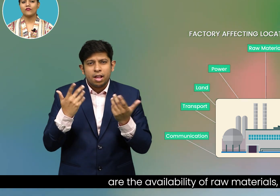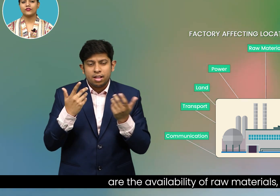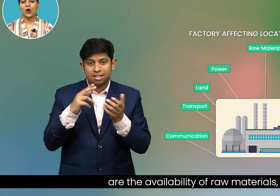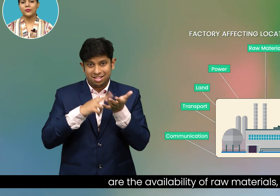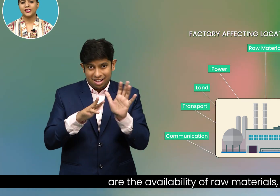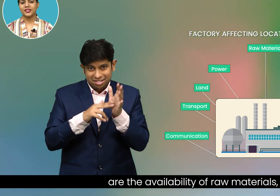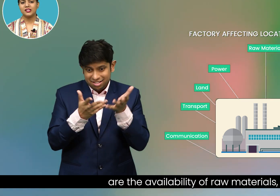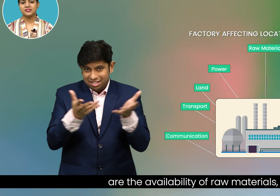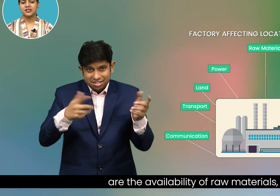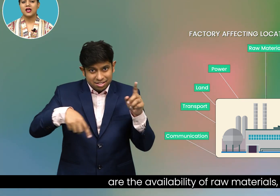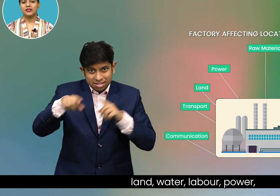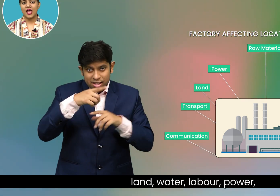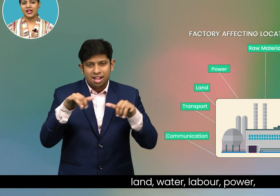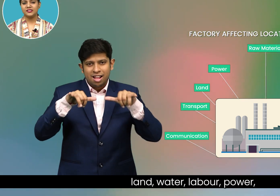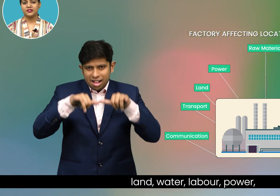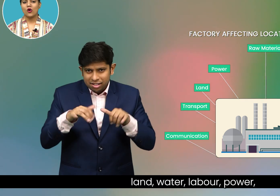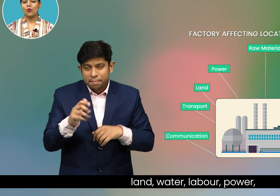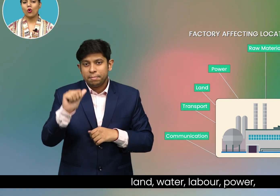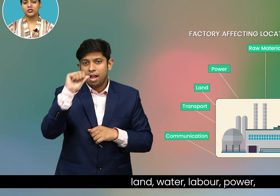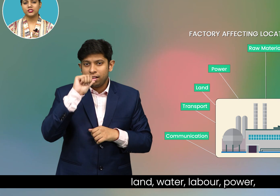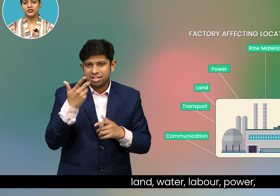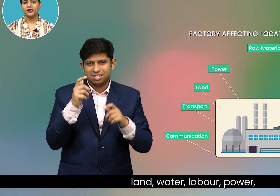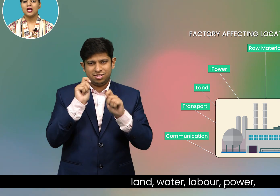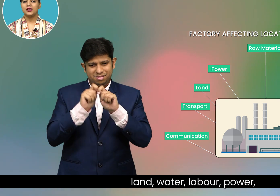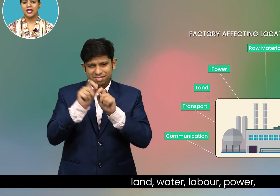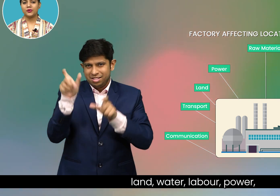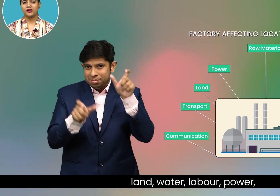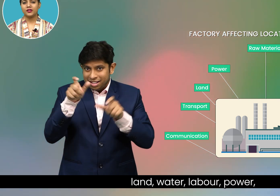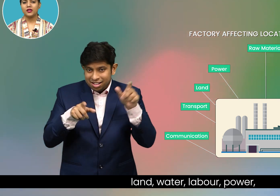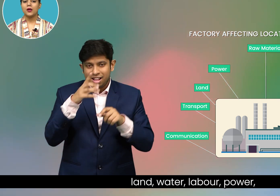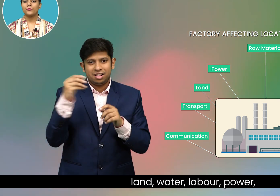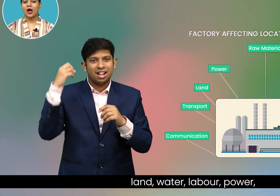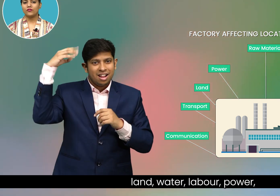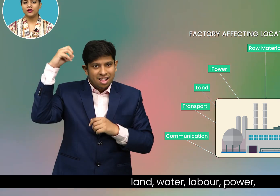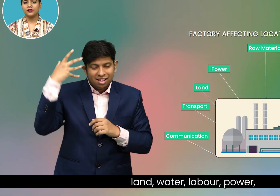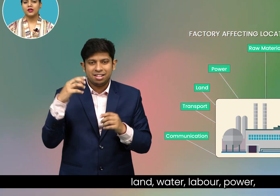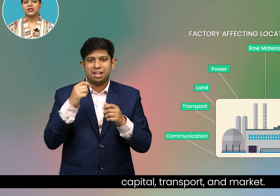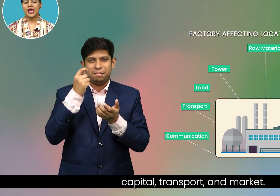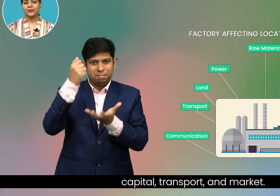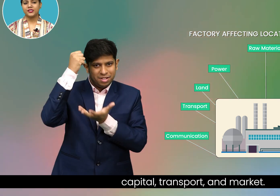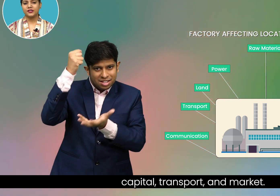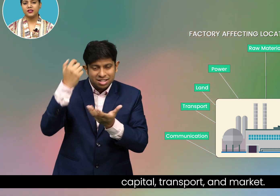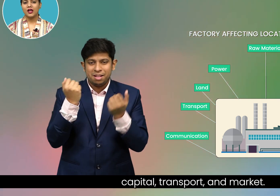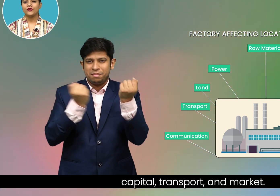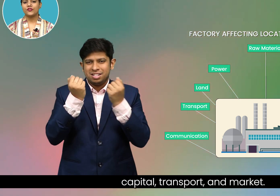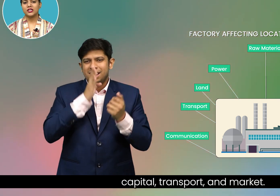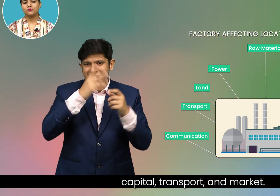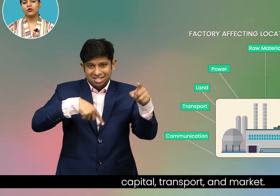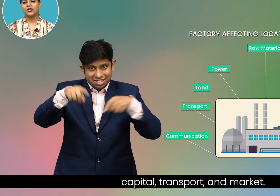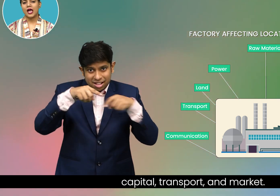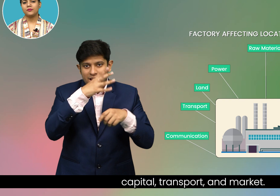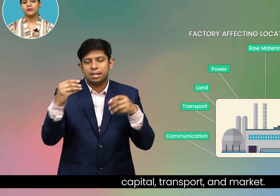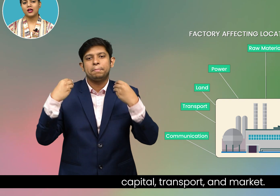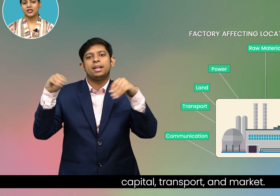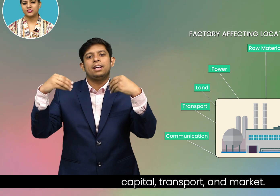availability of raw materials, land, water, labor, power, capital,